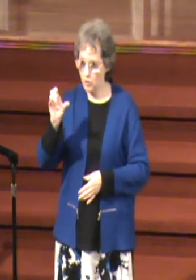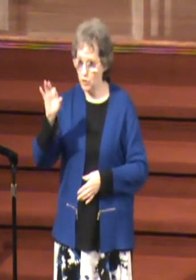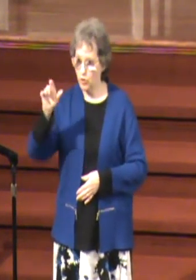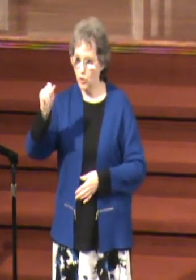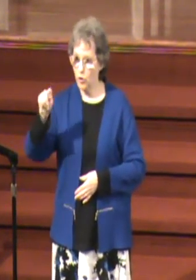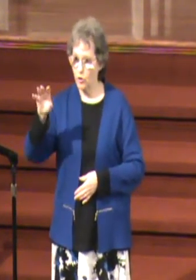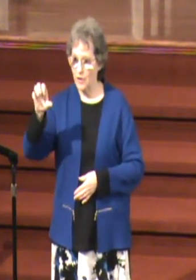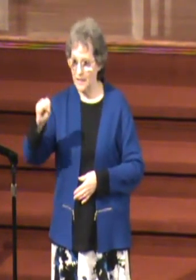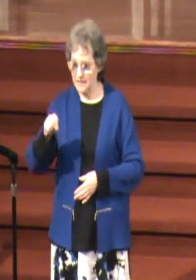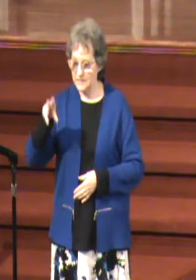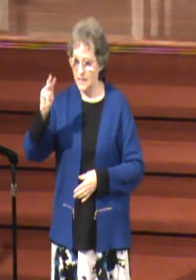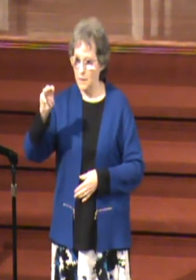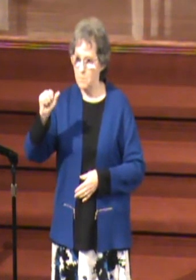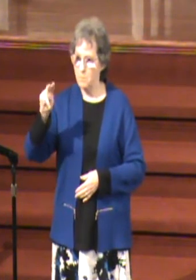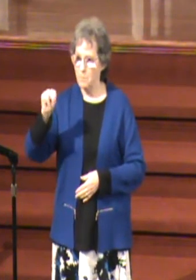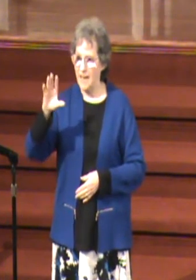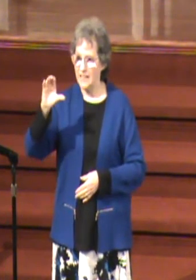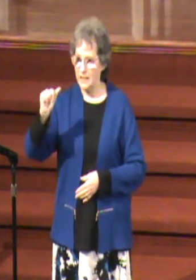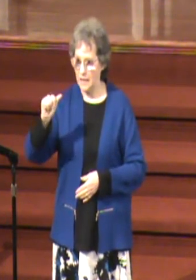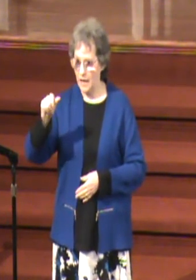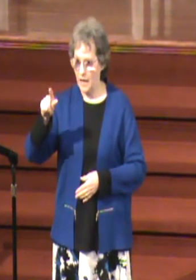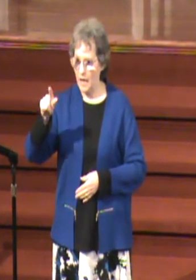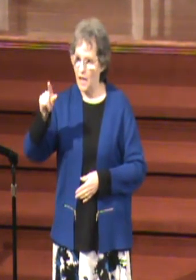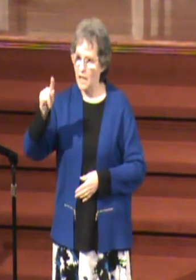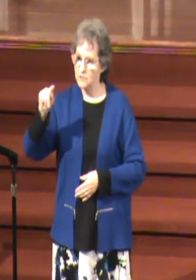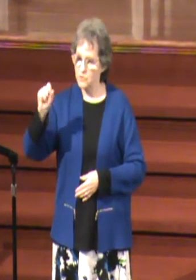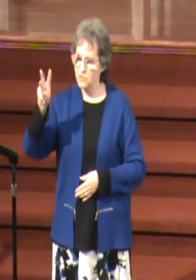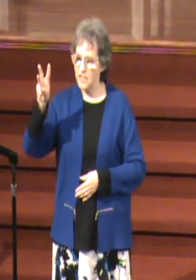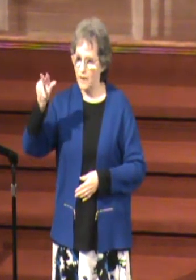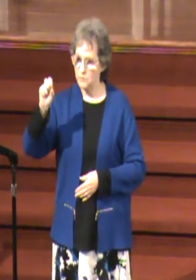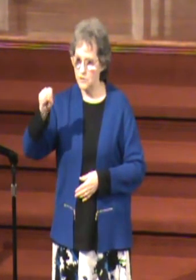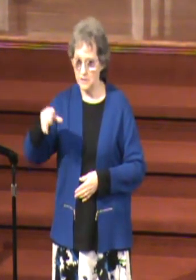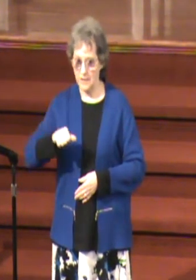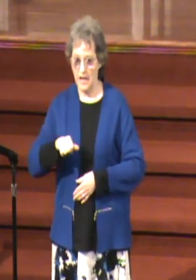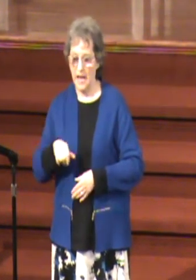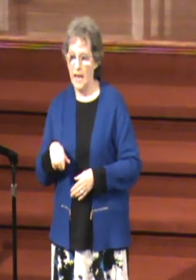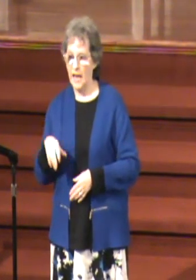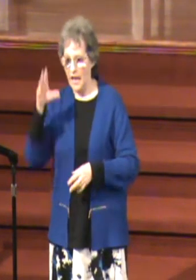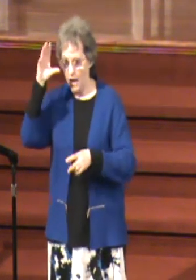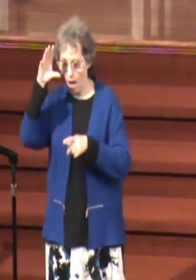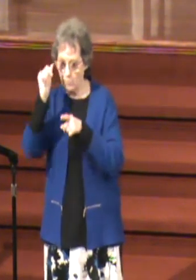and Monica Townsend, her siblings, Dominique, Anthony Jennings,